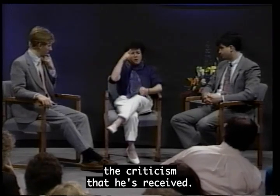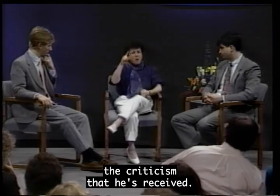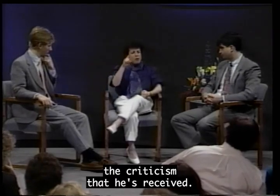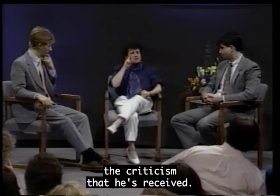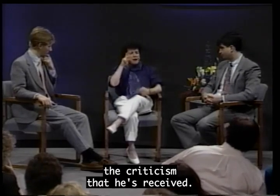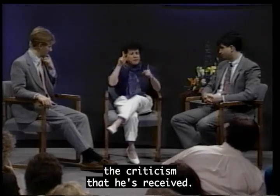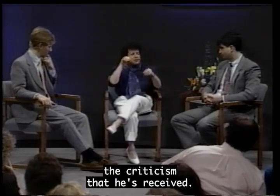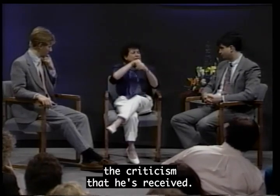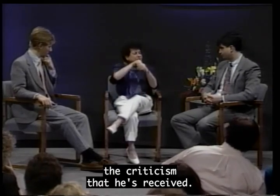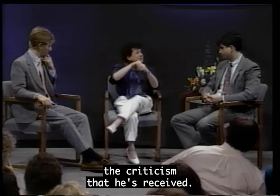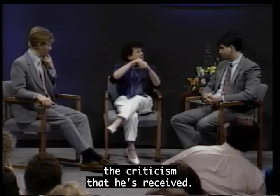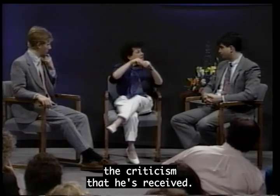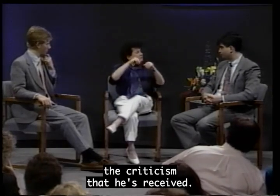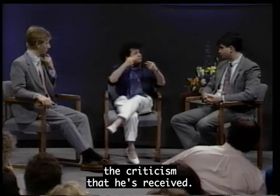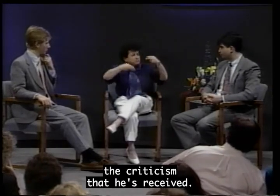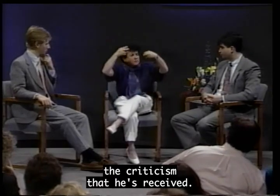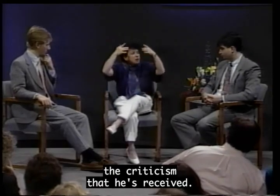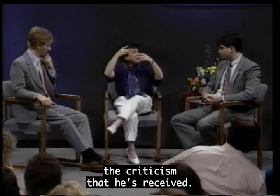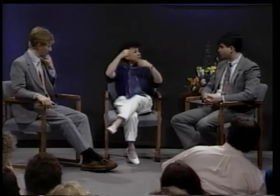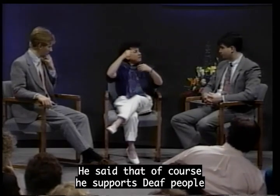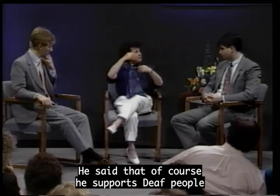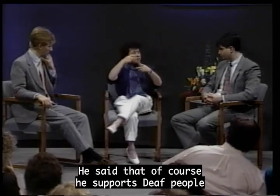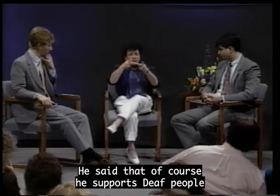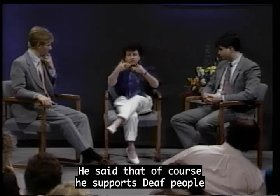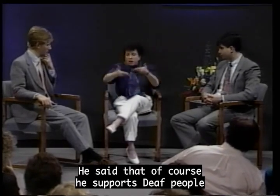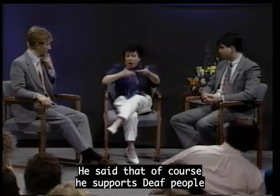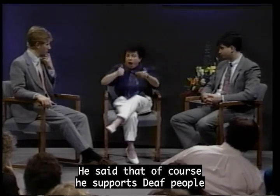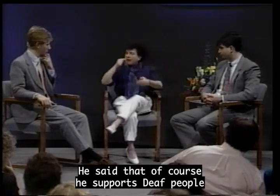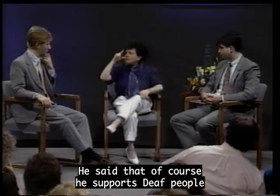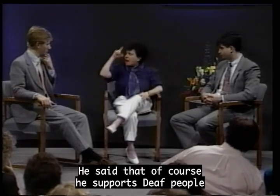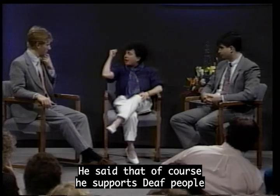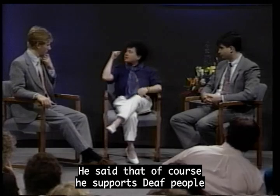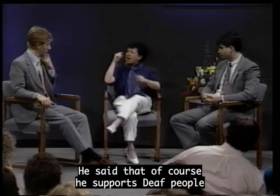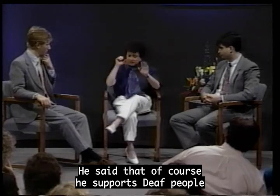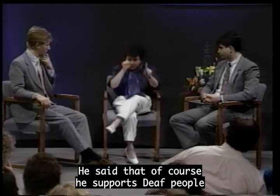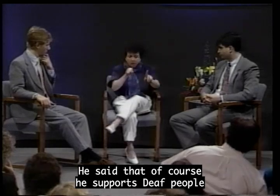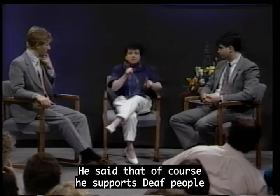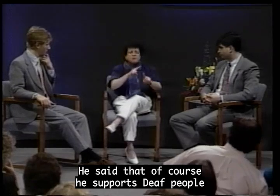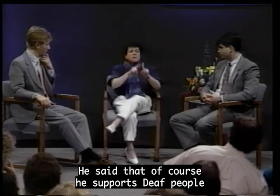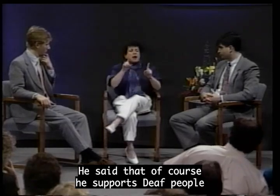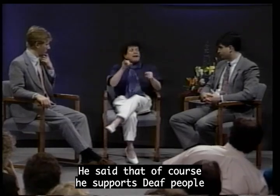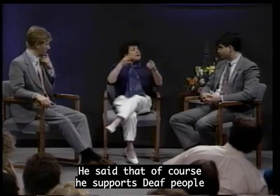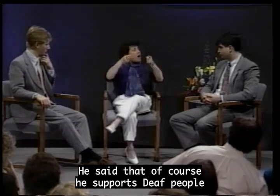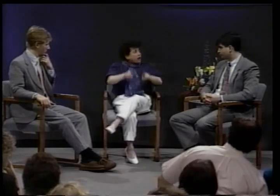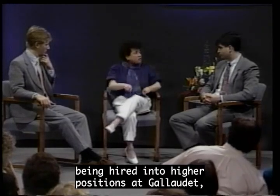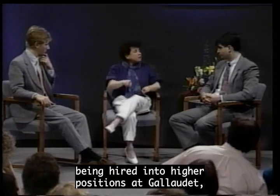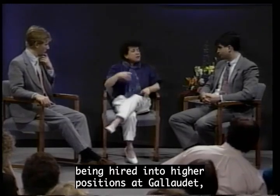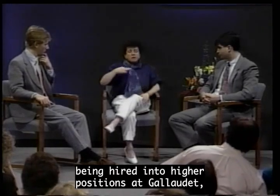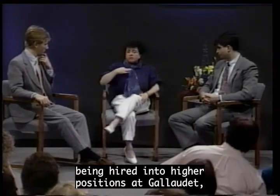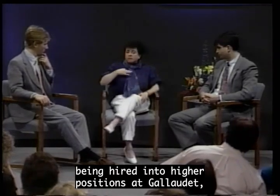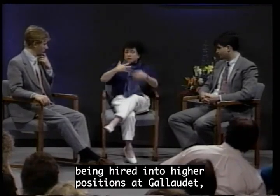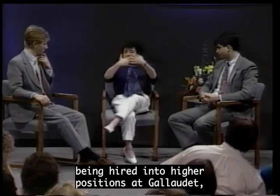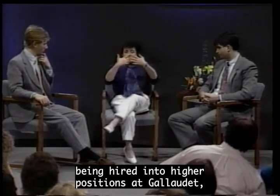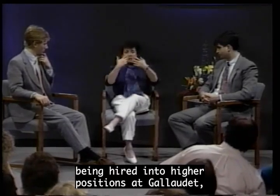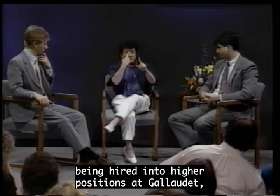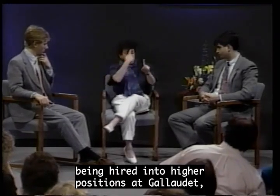He said that, of course, he supports deaf people being hired into higher positions at Gallaudet, but if it so happens that